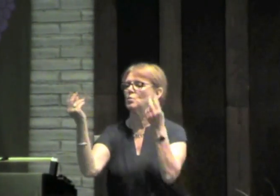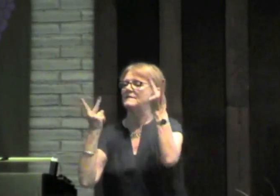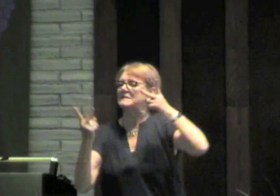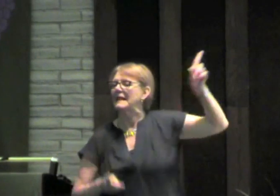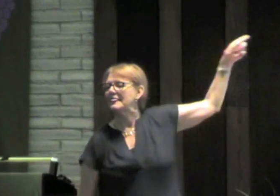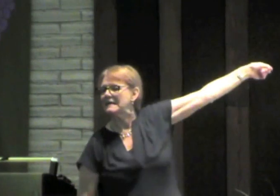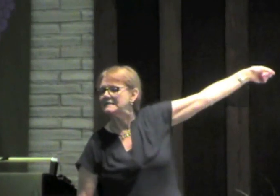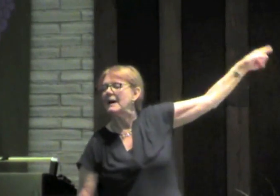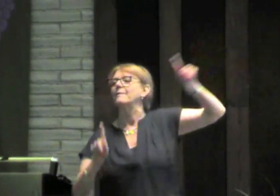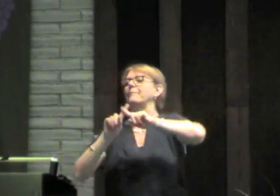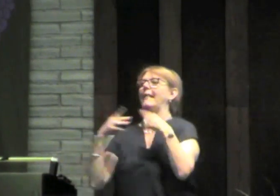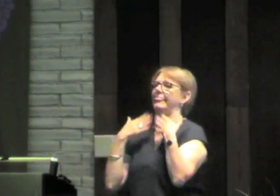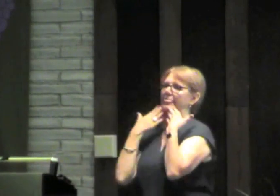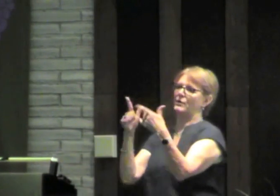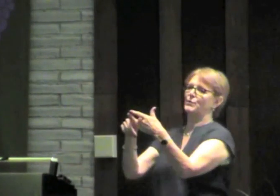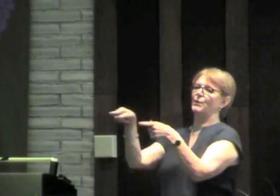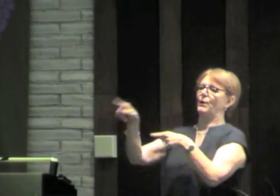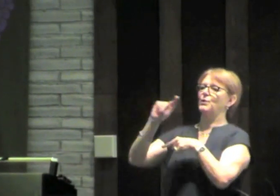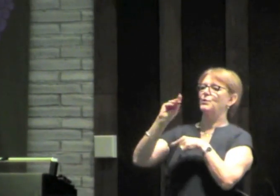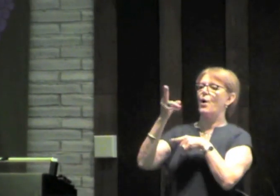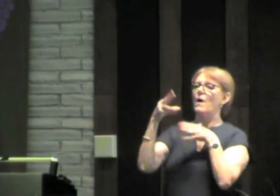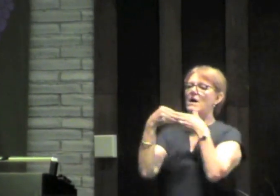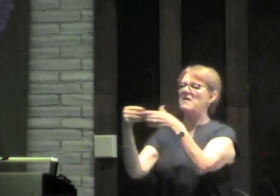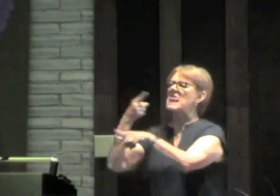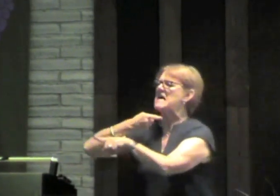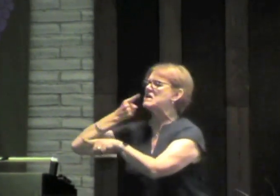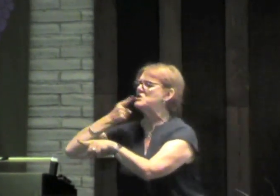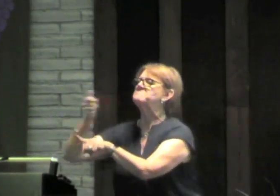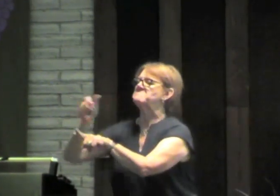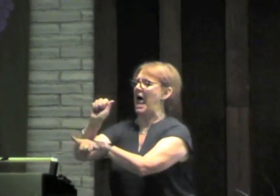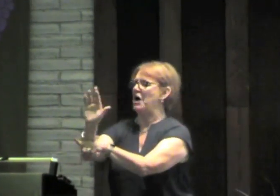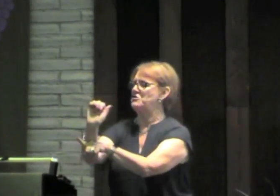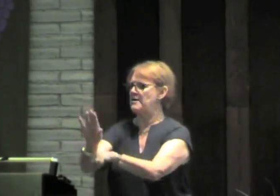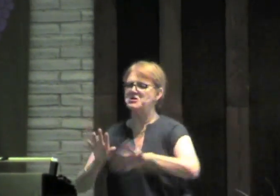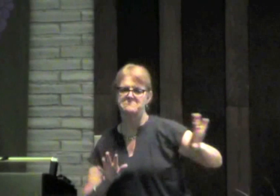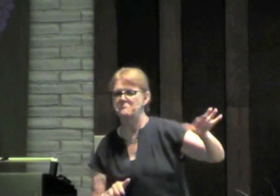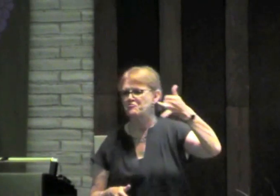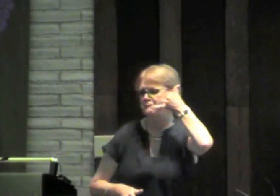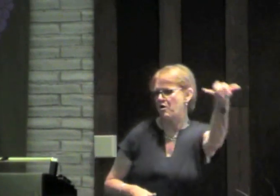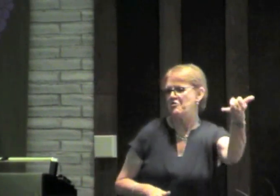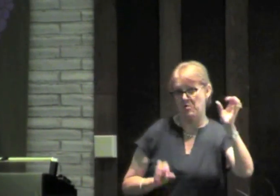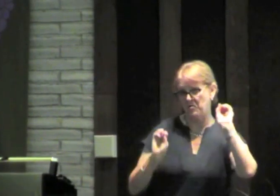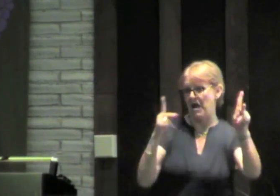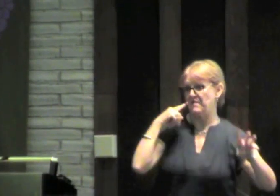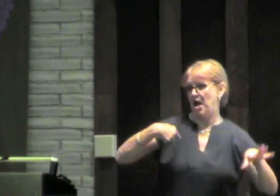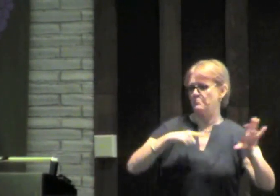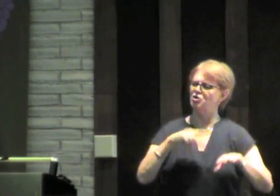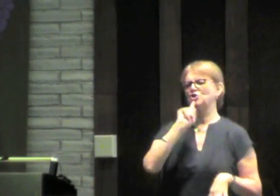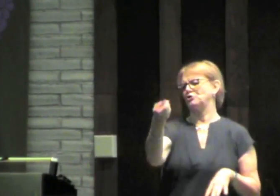And travel guides strongly recommend for us not to visit Hebron. However, our tour